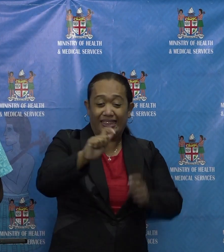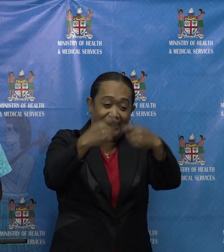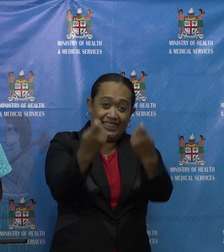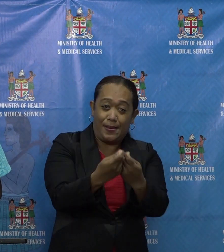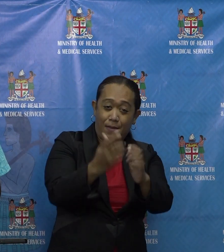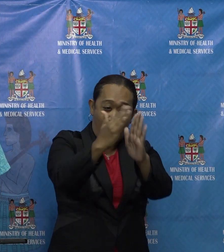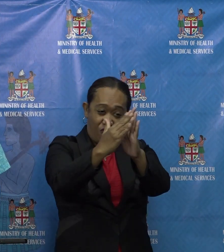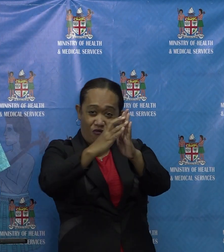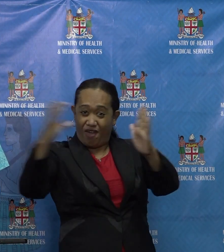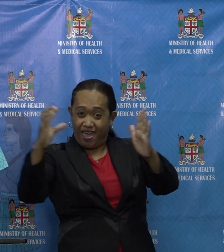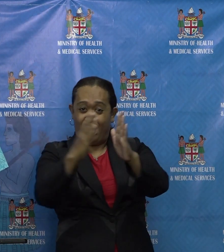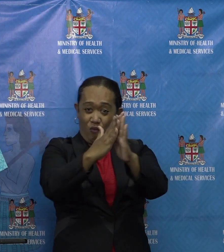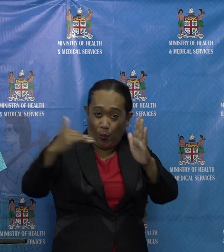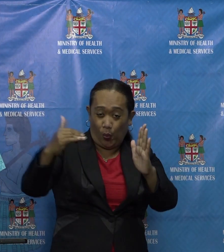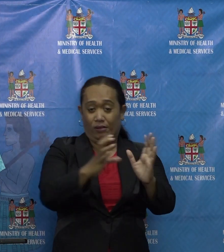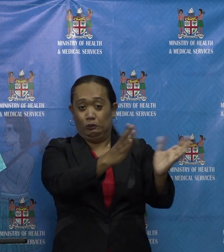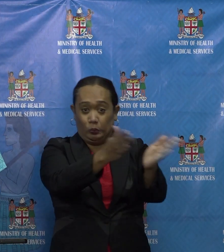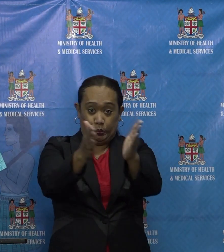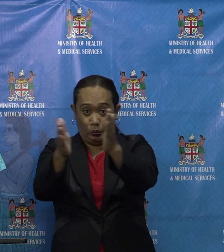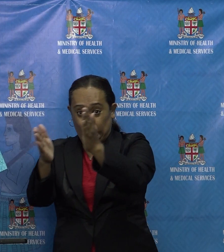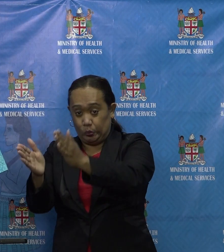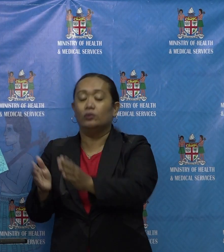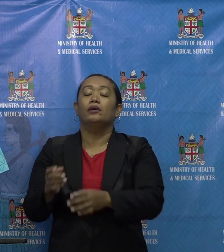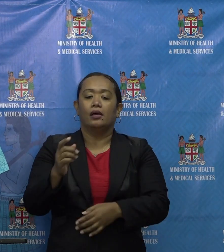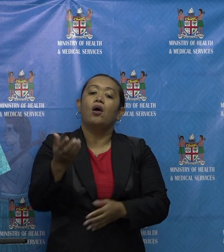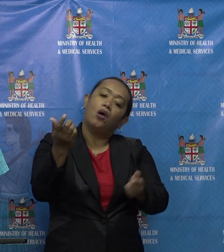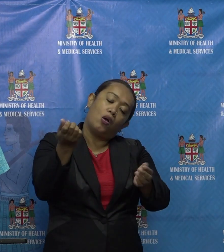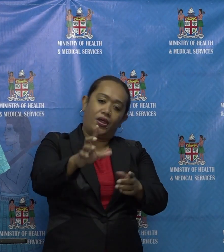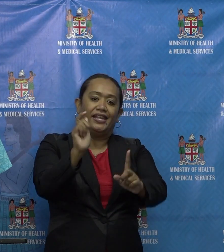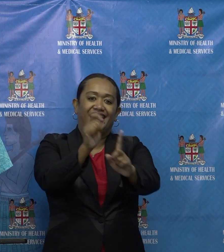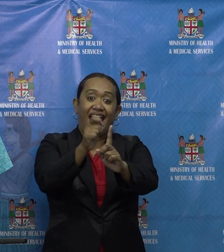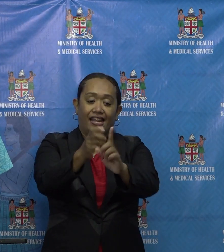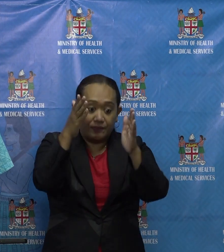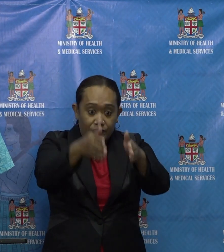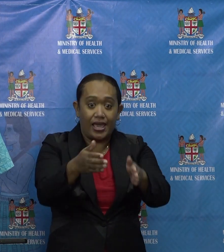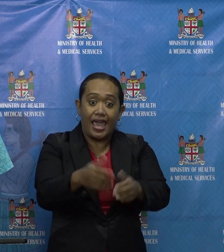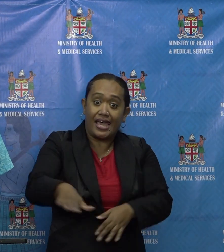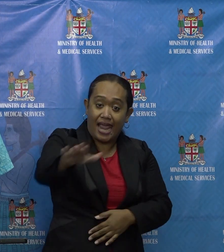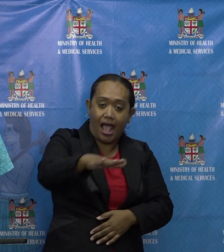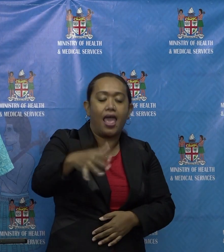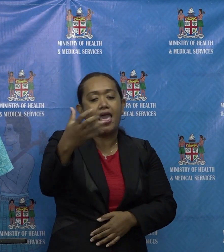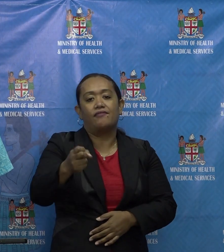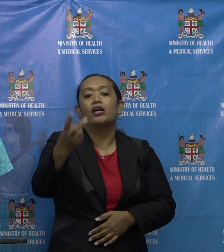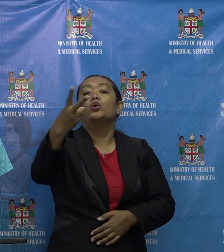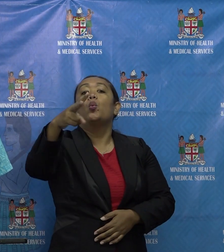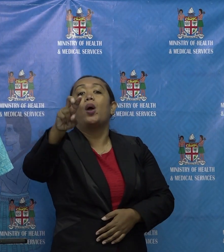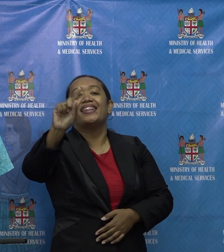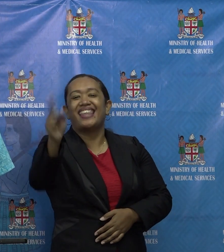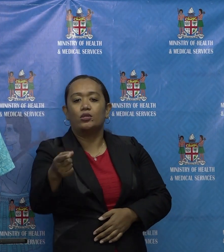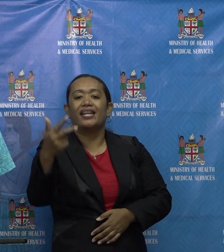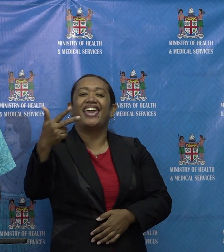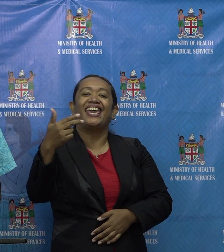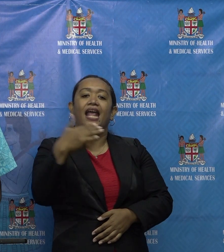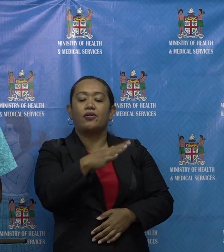to move around the targeted areas as stated. In the last 24 hours, there were